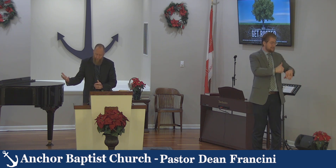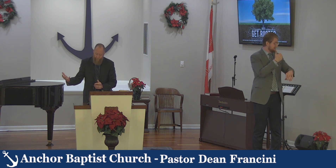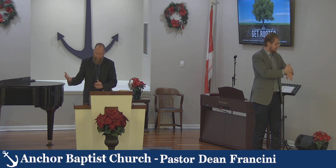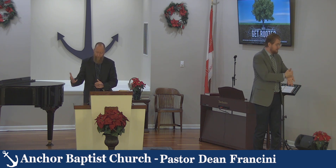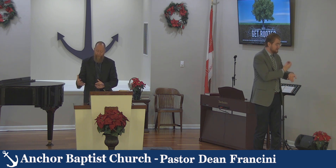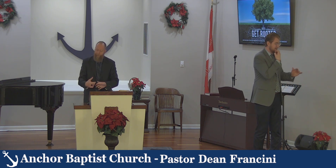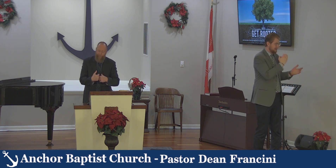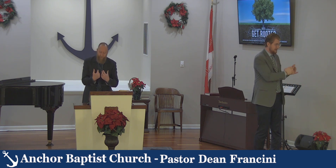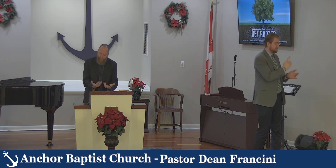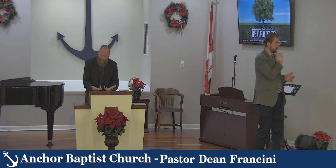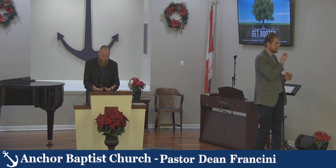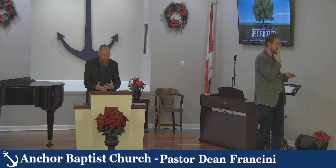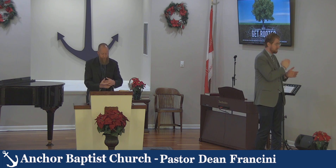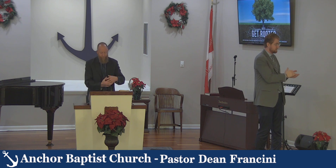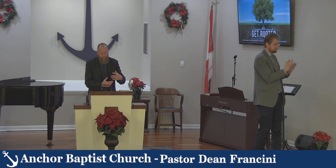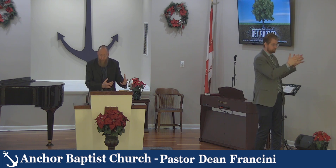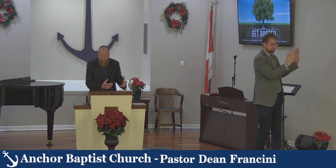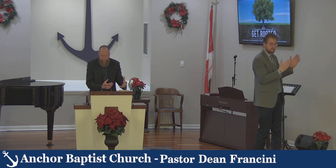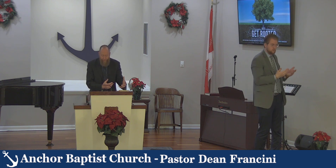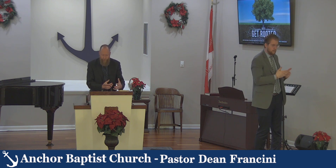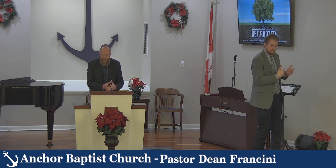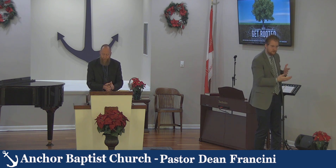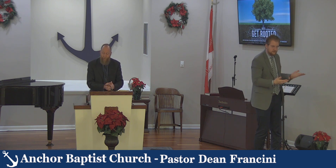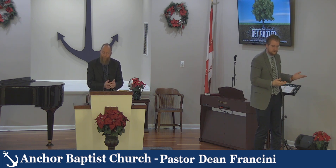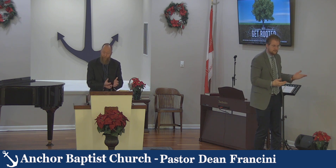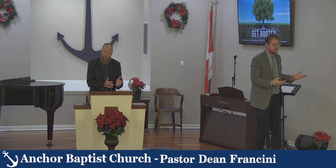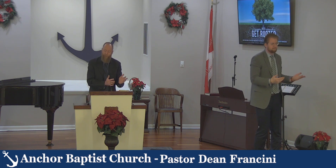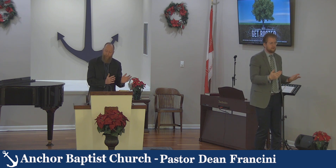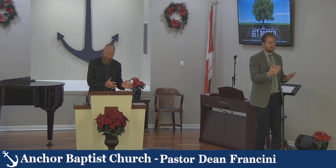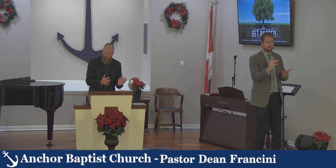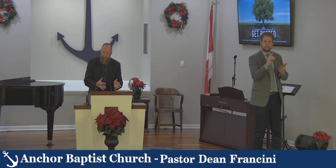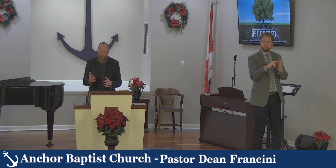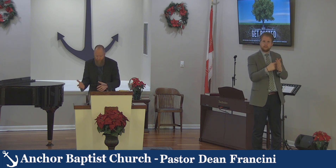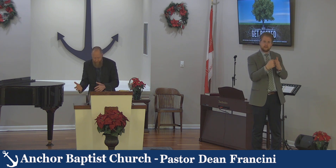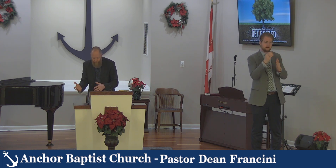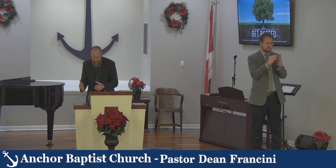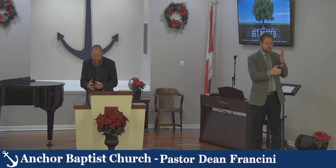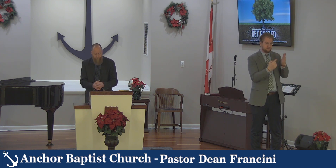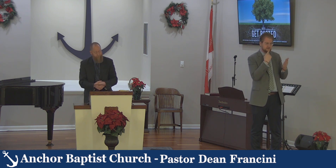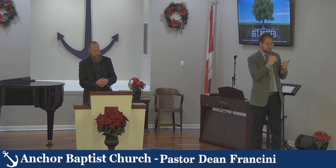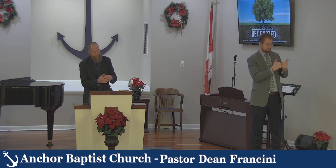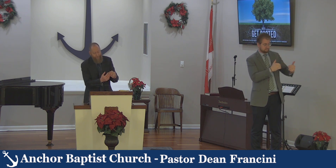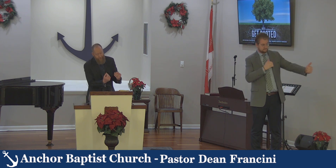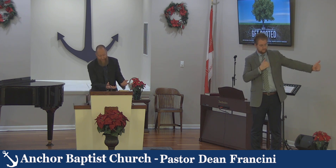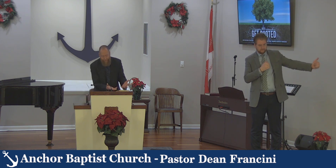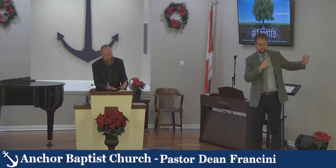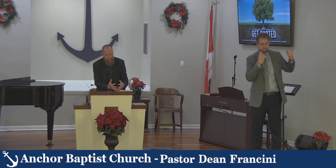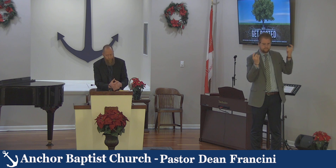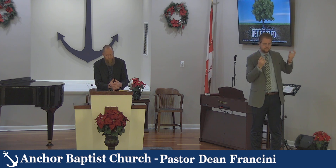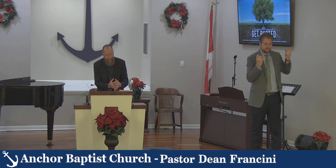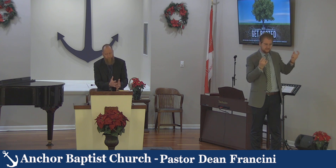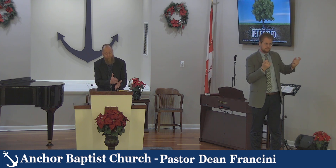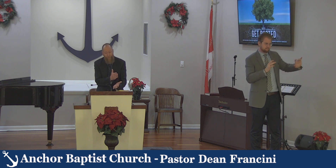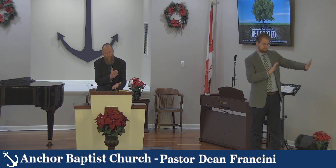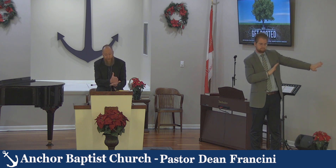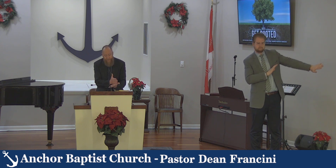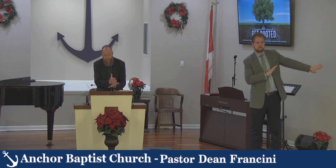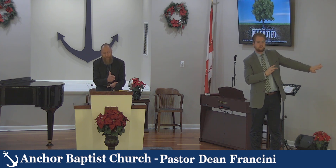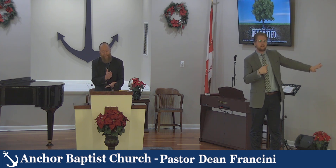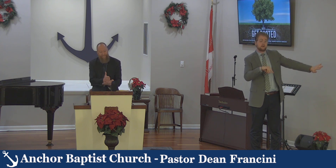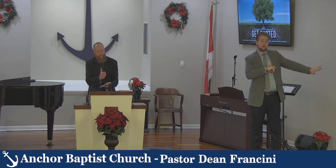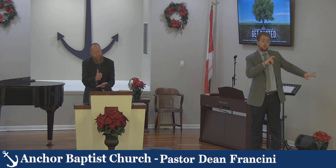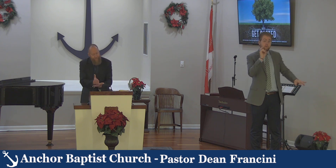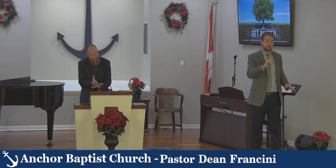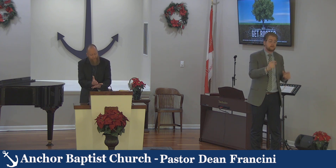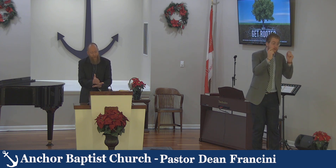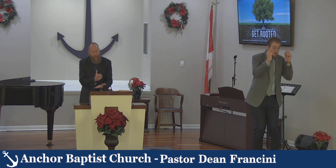evil. It's already established, if you read the beginning of the chapter, that we are to get away from sin. It's already been established in the Word of God that we need to wake up